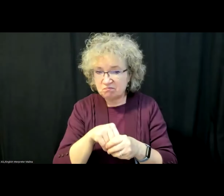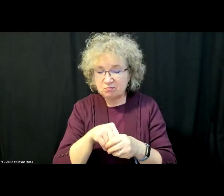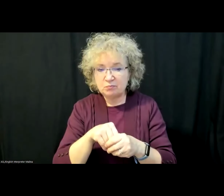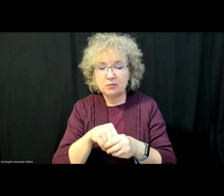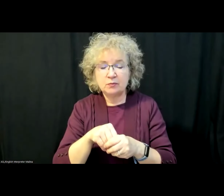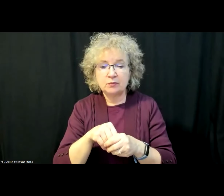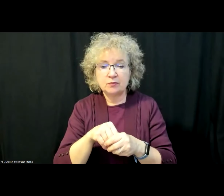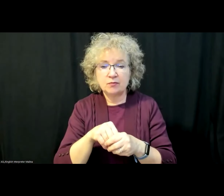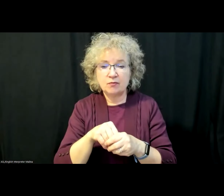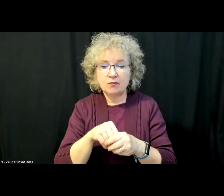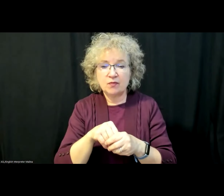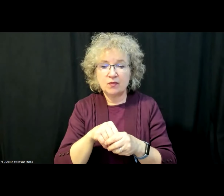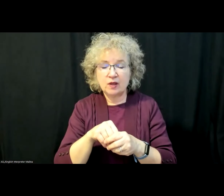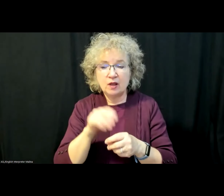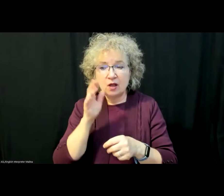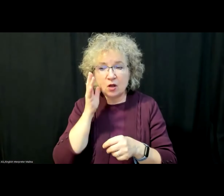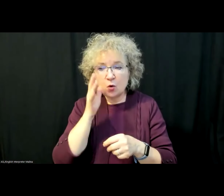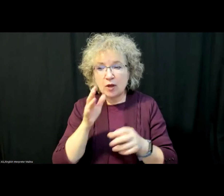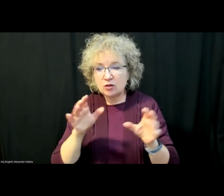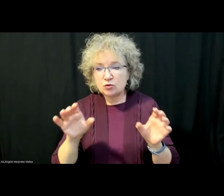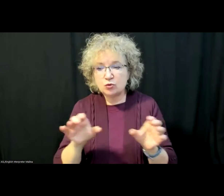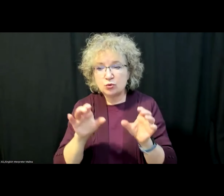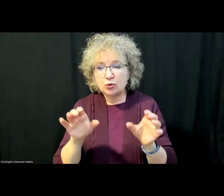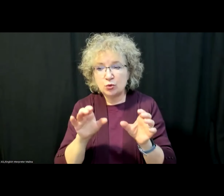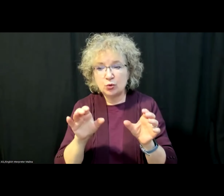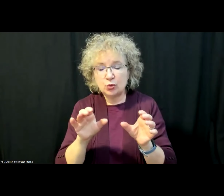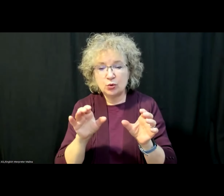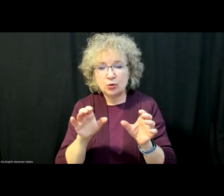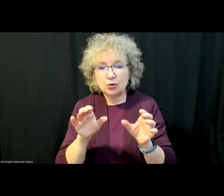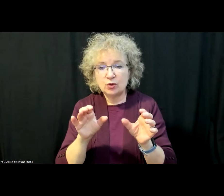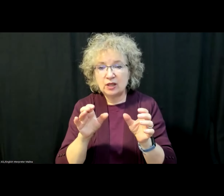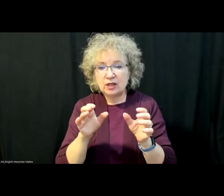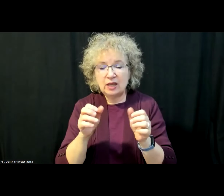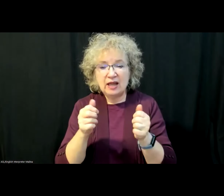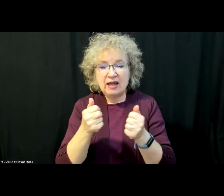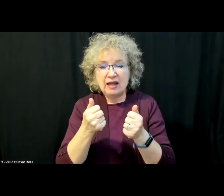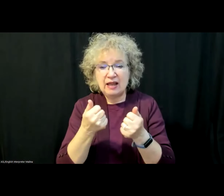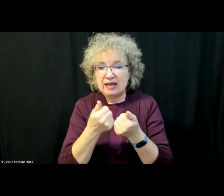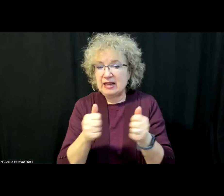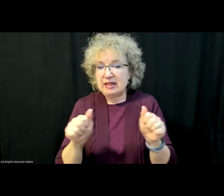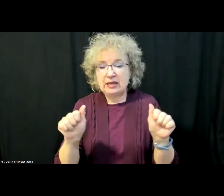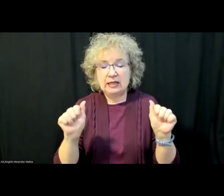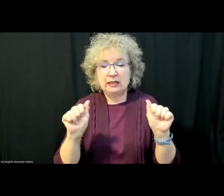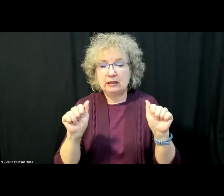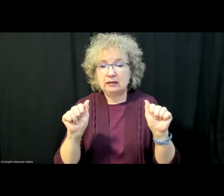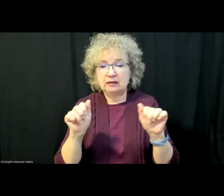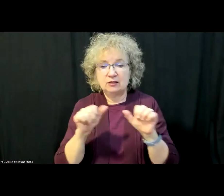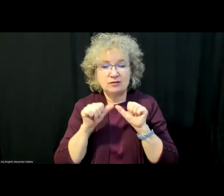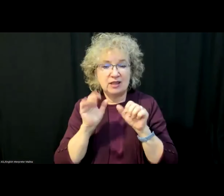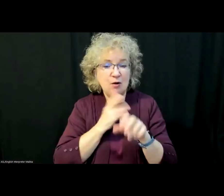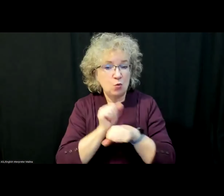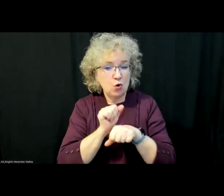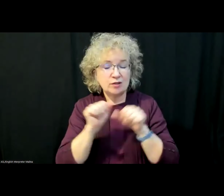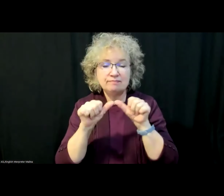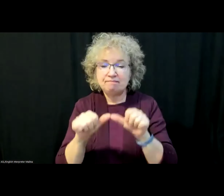do whatever it takes to, to keep, you know, keep it on this work that we